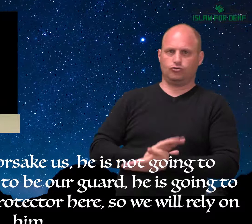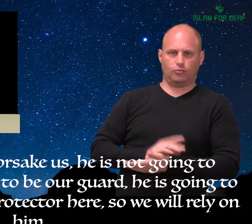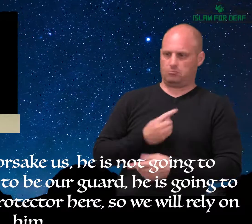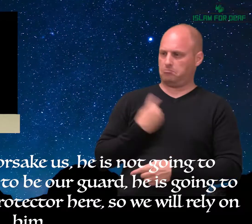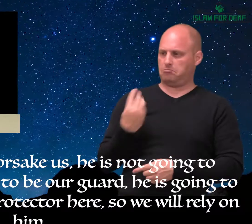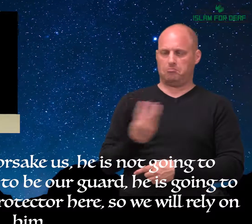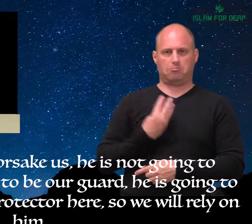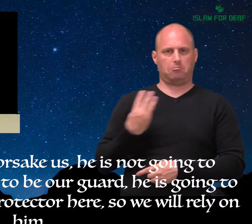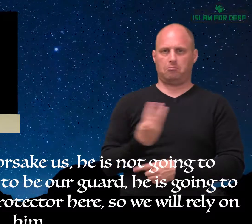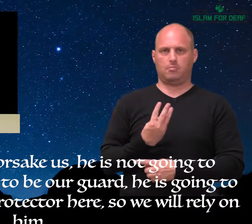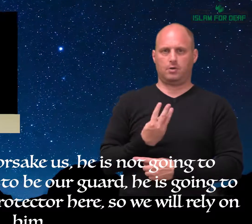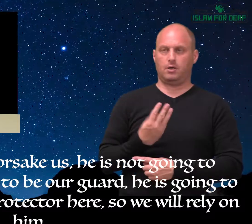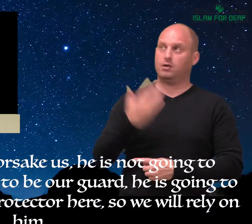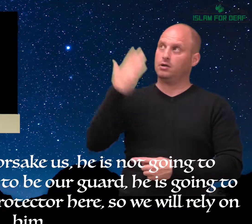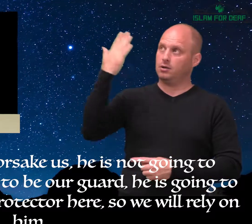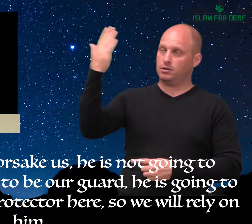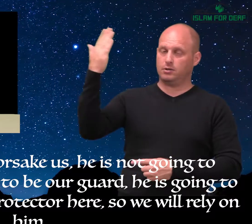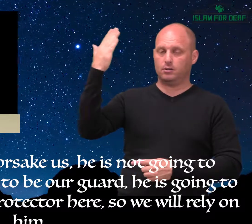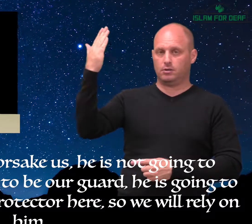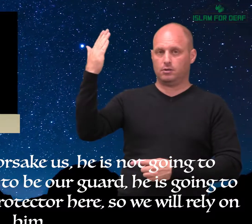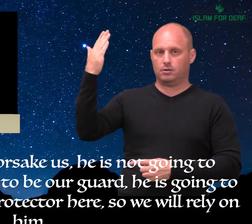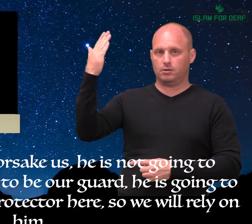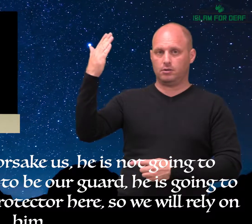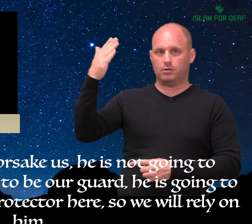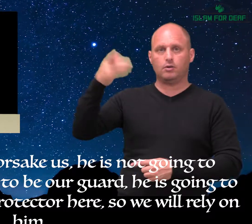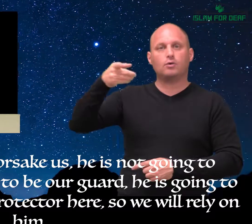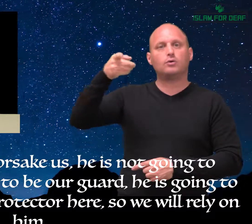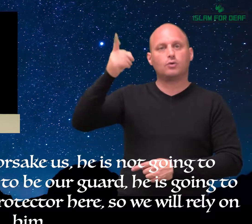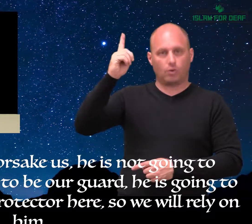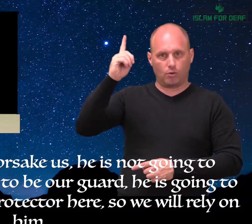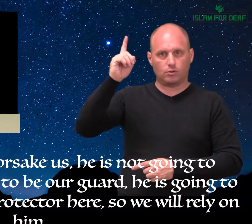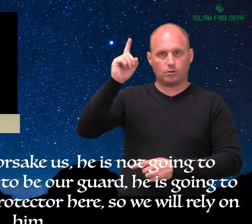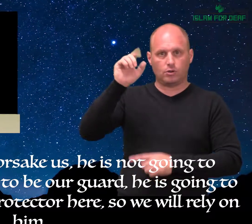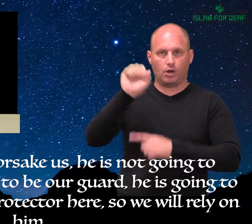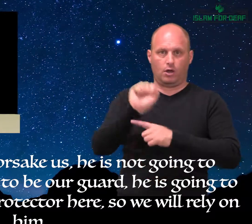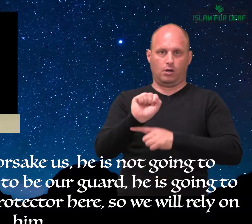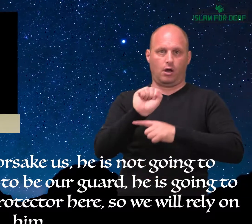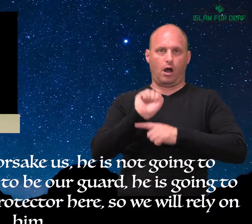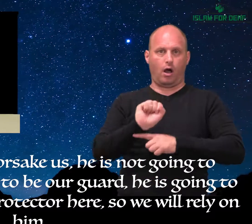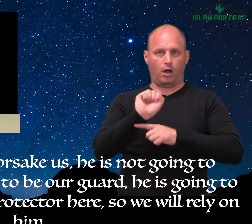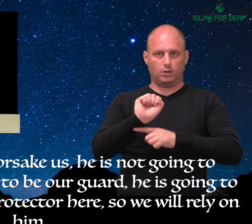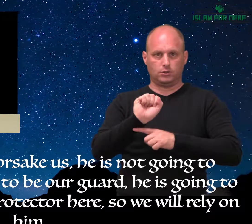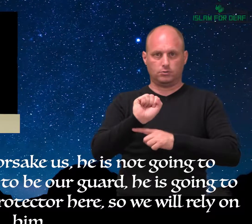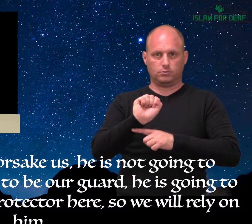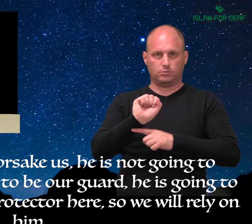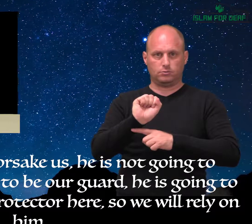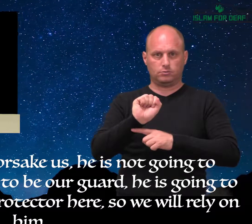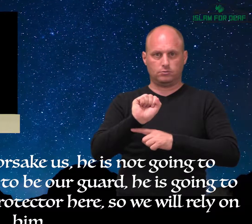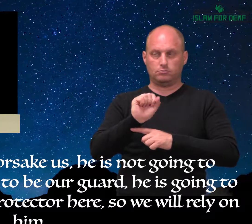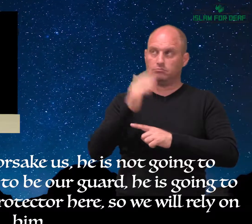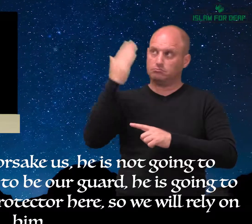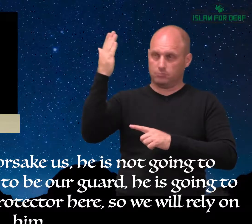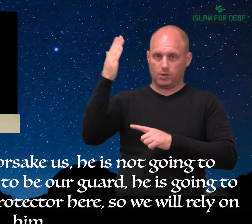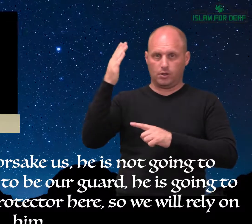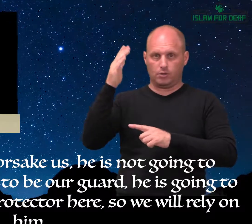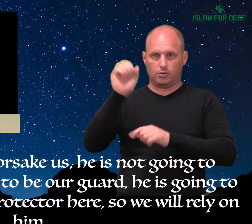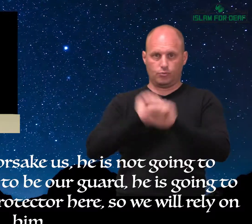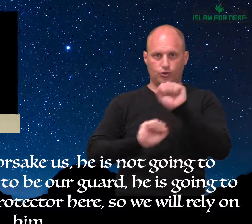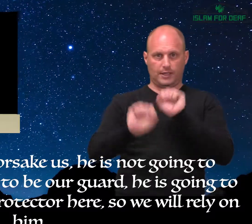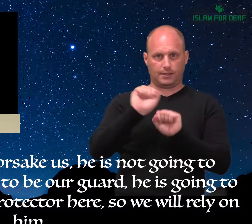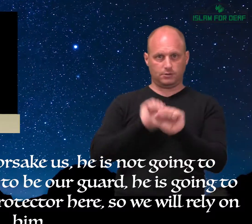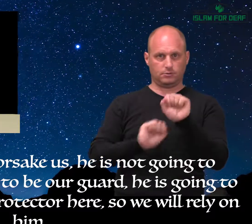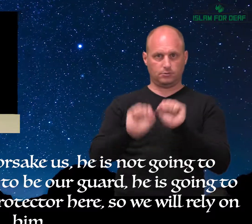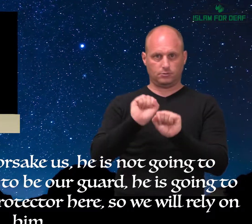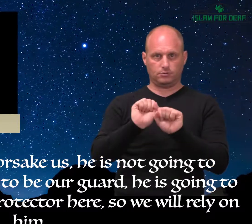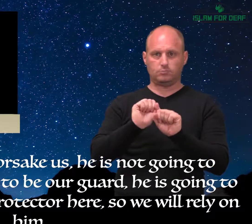He's going to be our God, he's going to be our guardian, he's going to be our protector here. So we